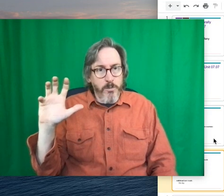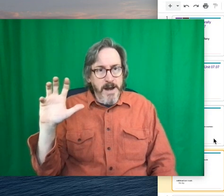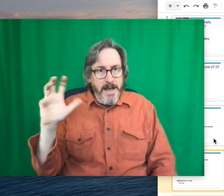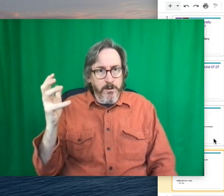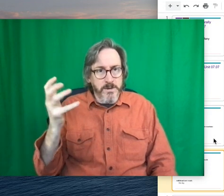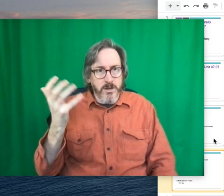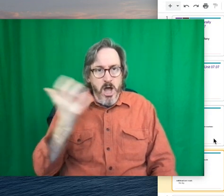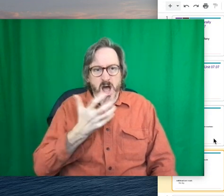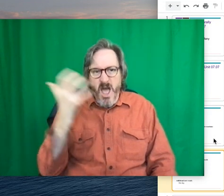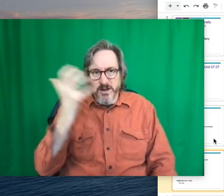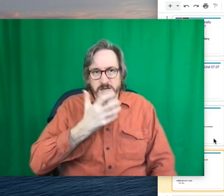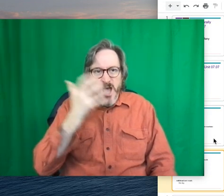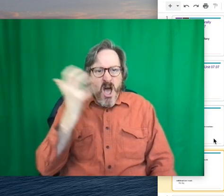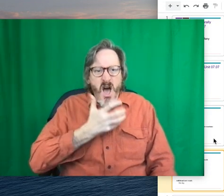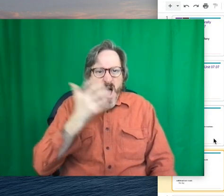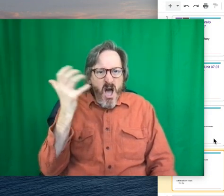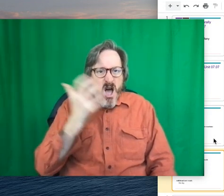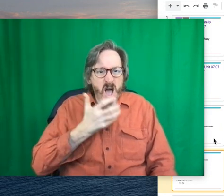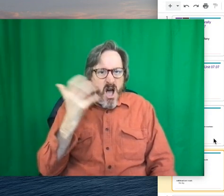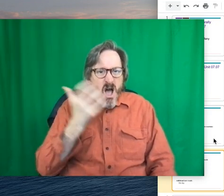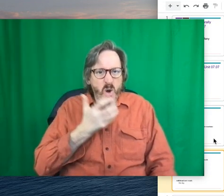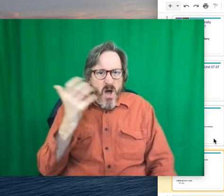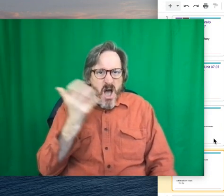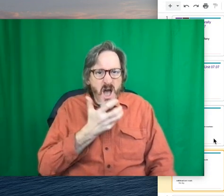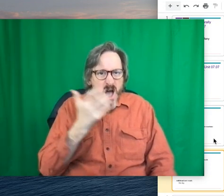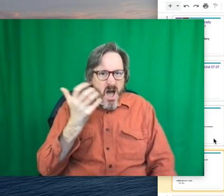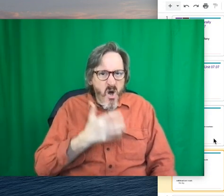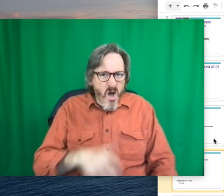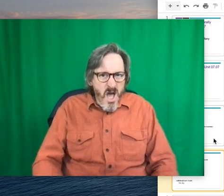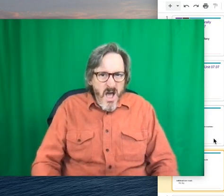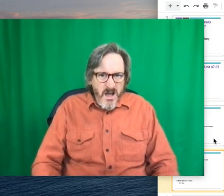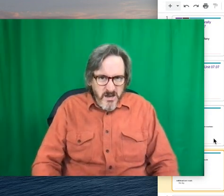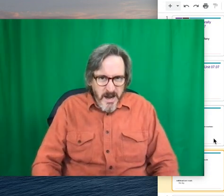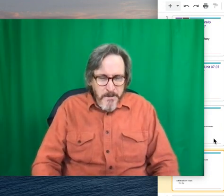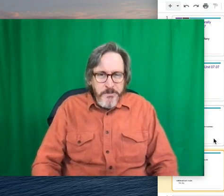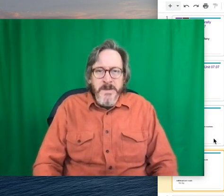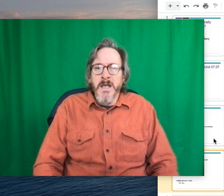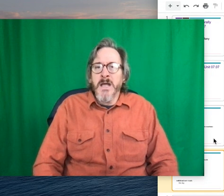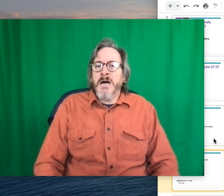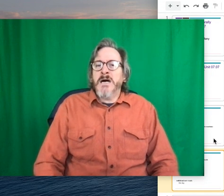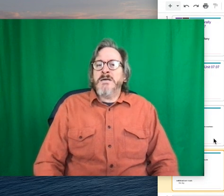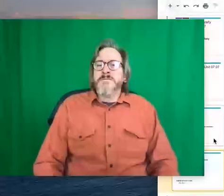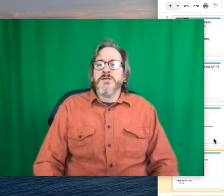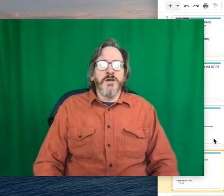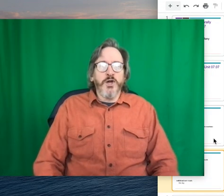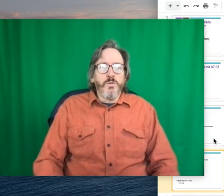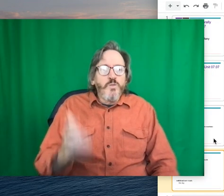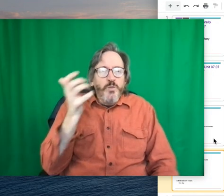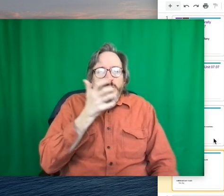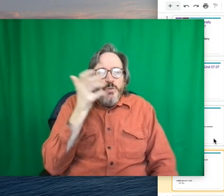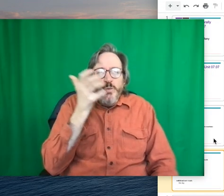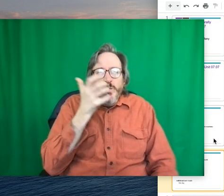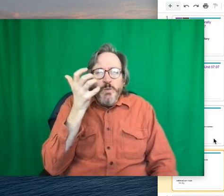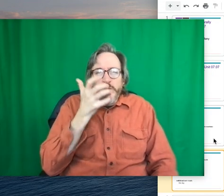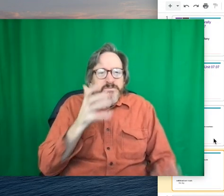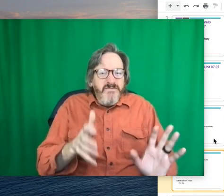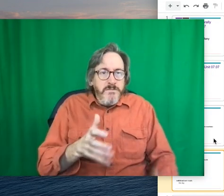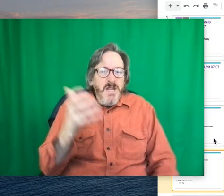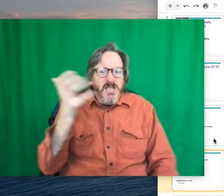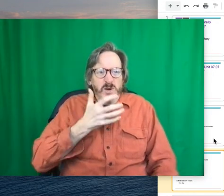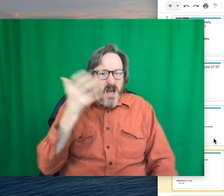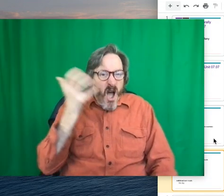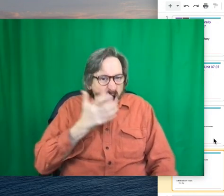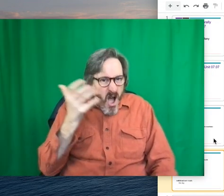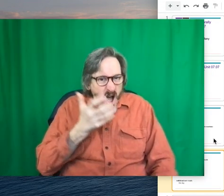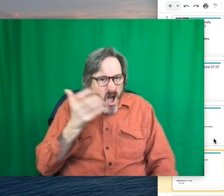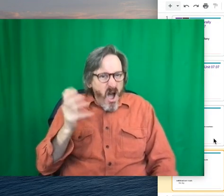like an open hand over the claw, and you just, oh, wow. Okay. You wouldn't go,